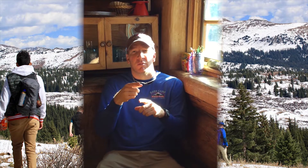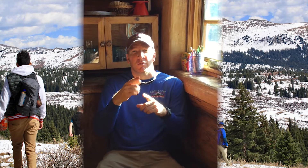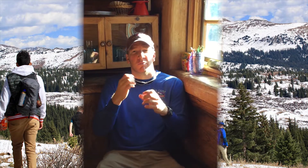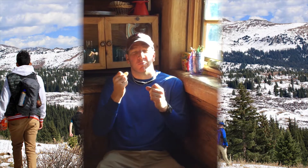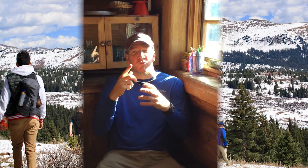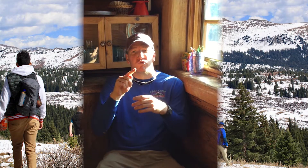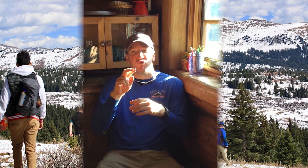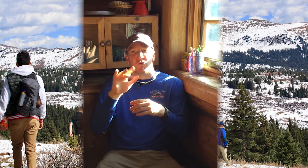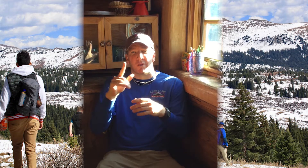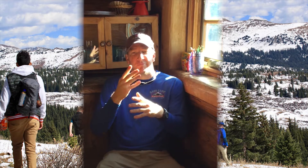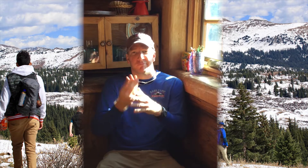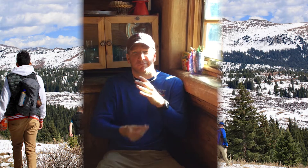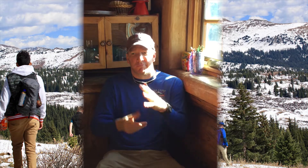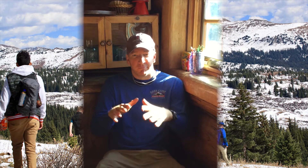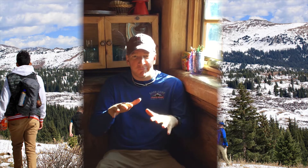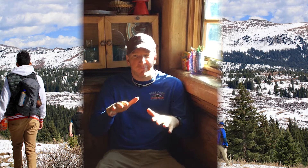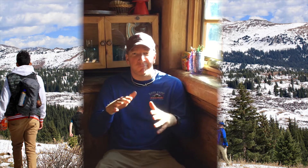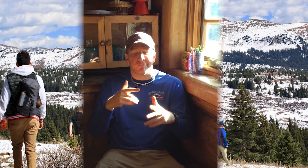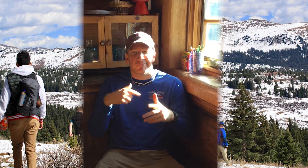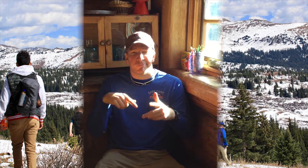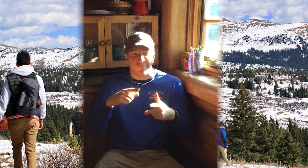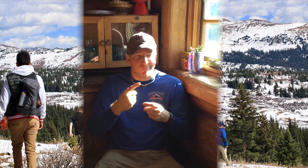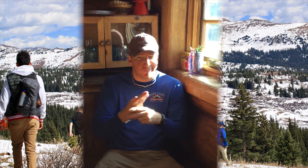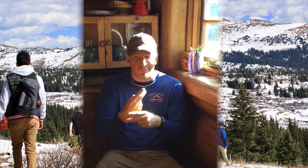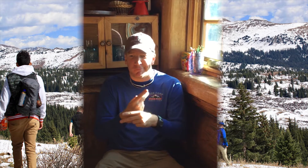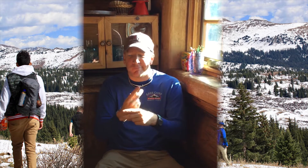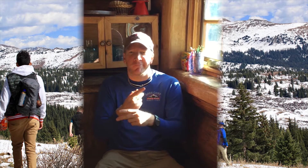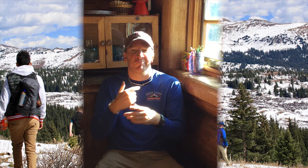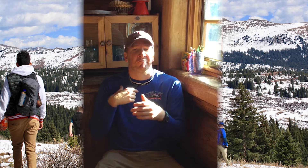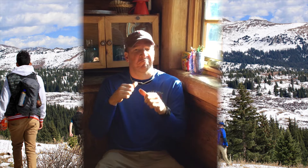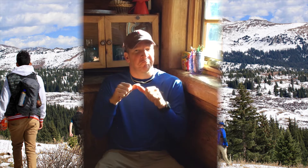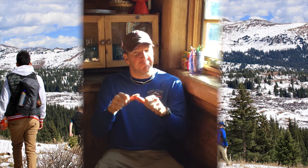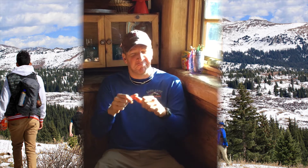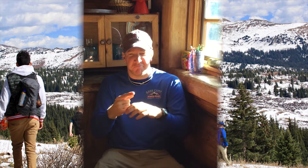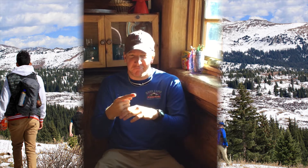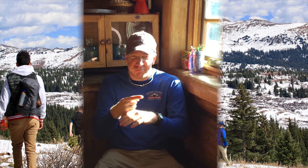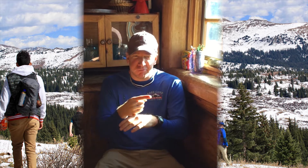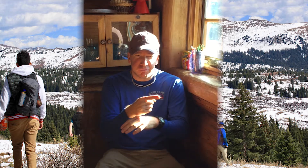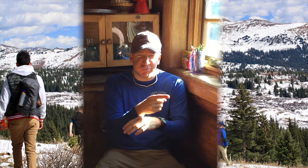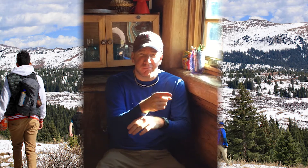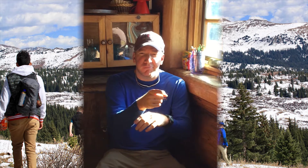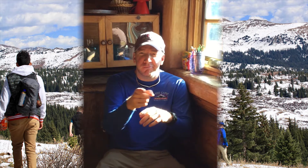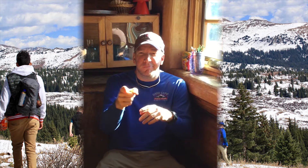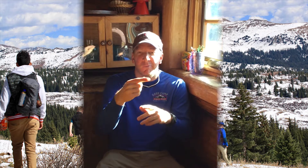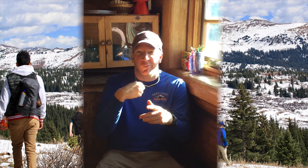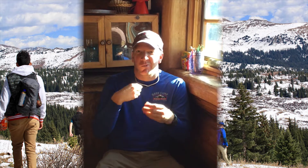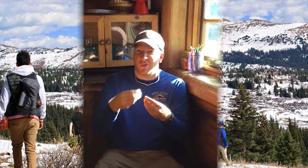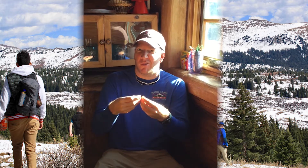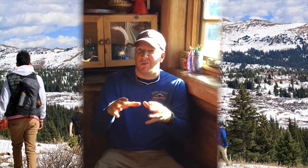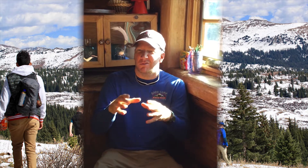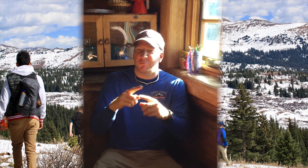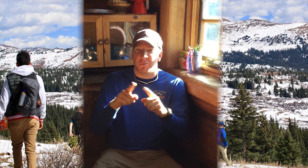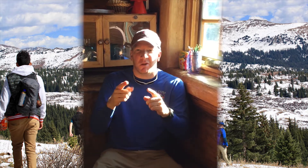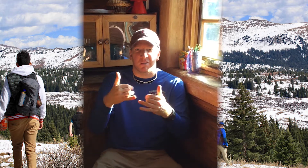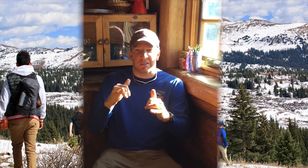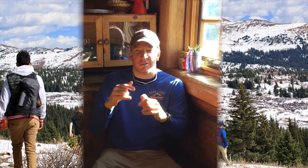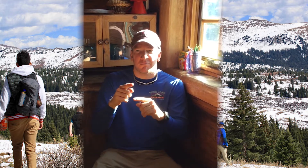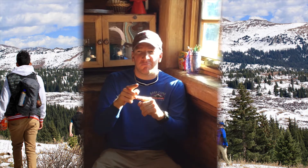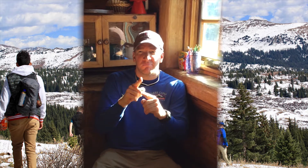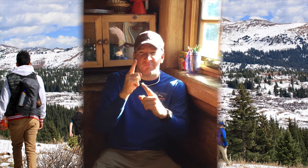this hike, and all of a sudden the trail disappeared. We tried to figure out what to do, but we just kept going. We lost track